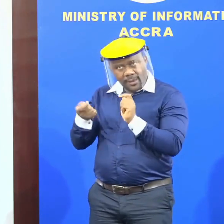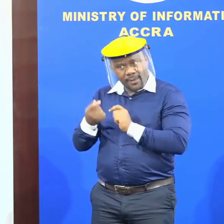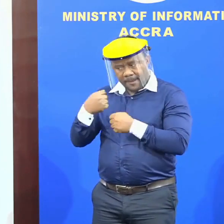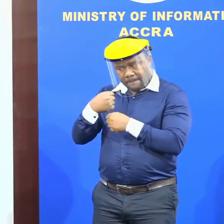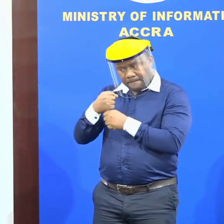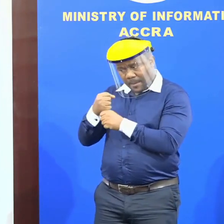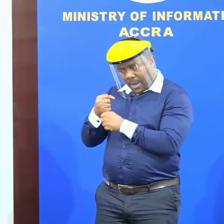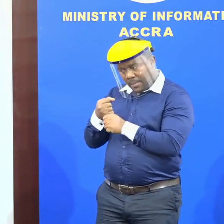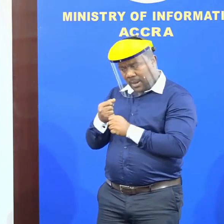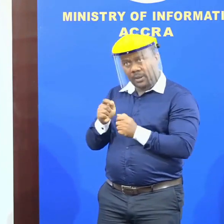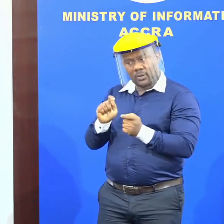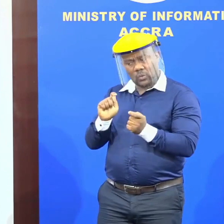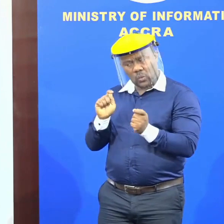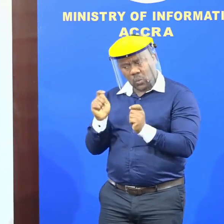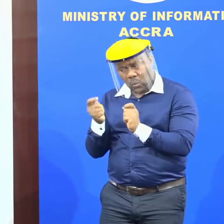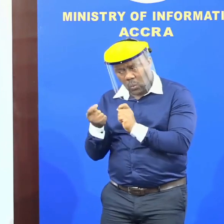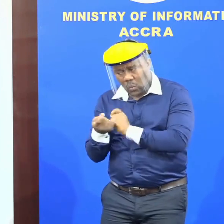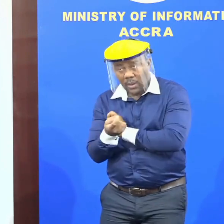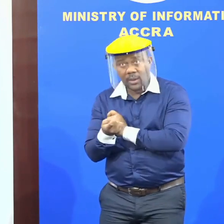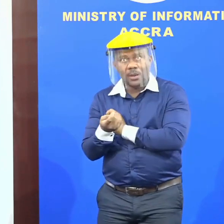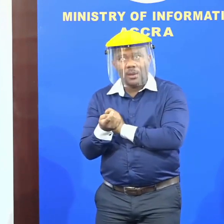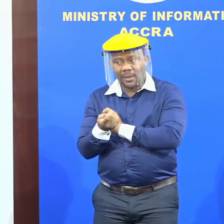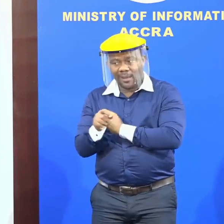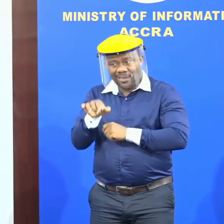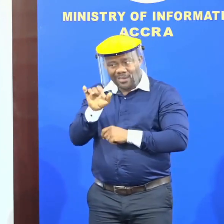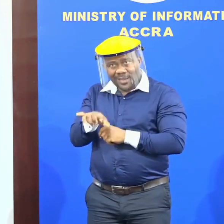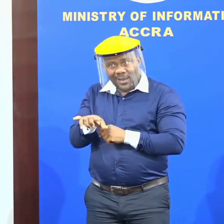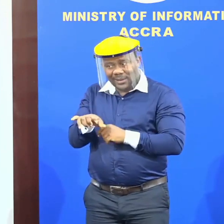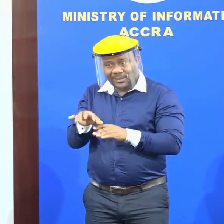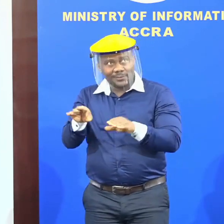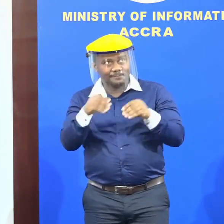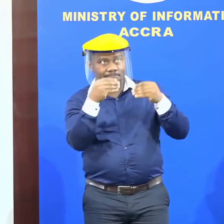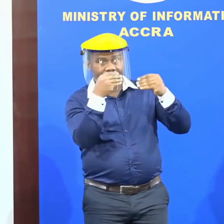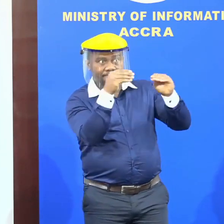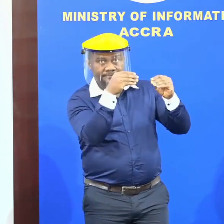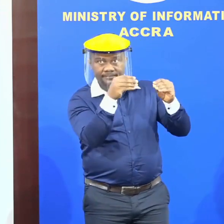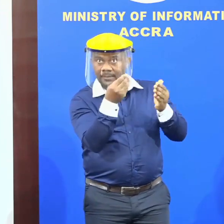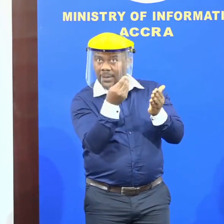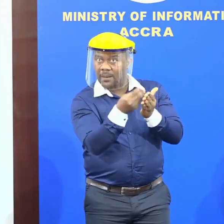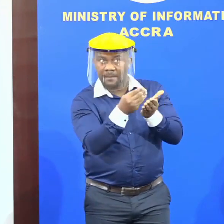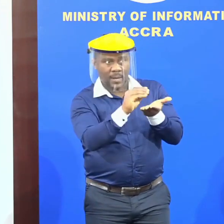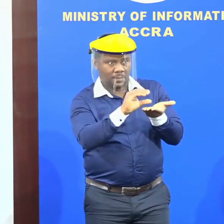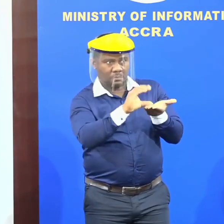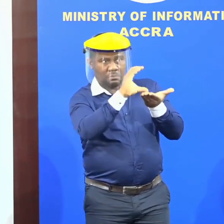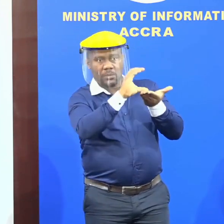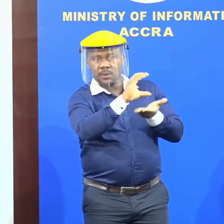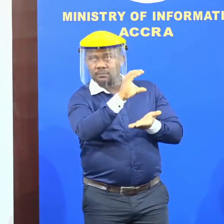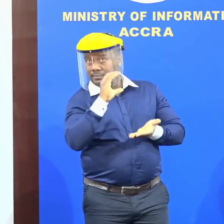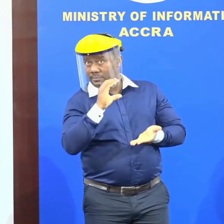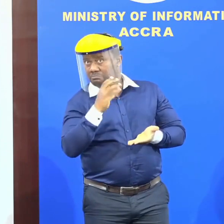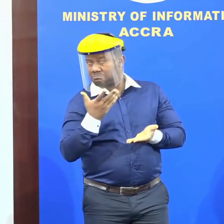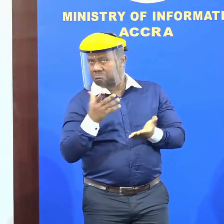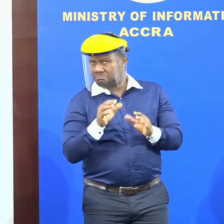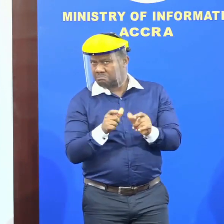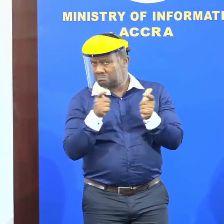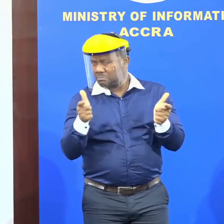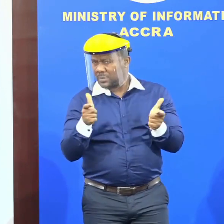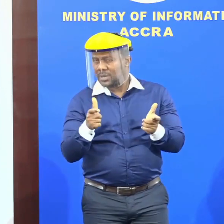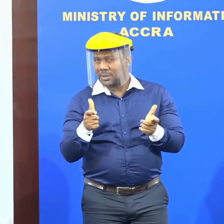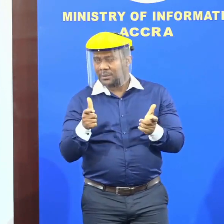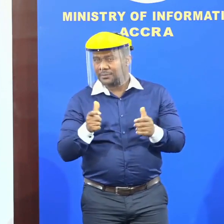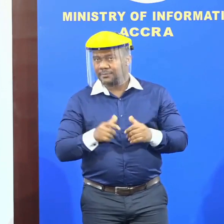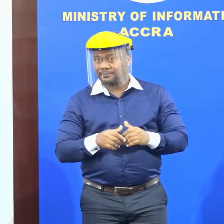demu, na si da demu we are, and no, sika free mono. Bano sukakra esen senka yede kuku beans ne